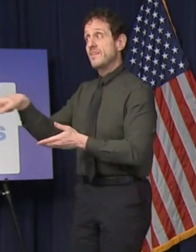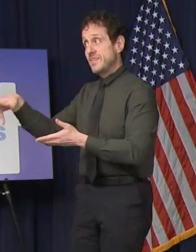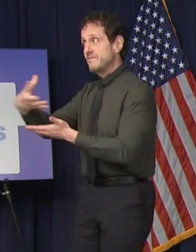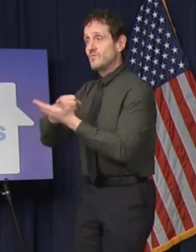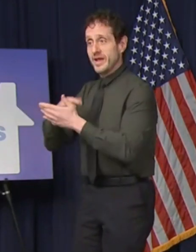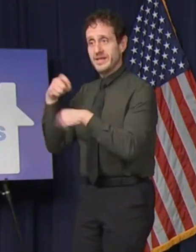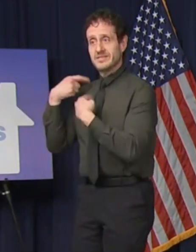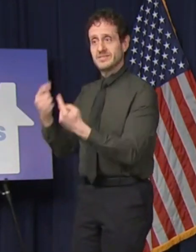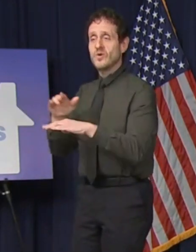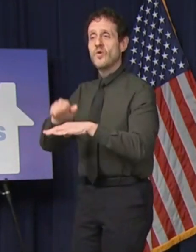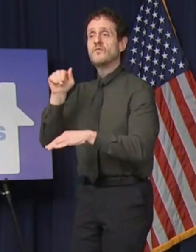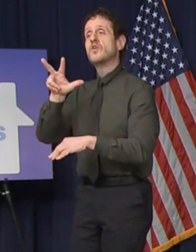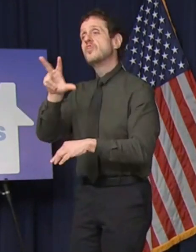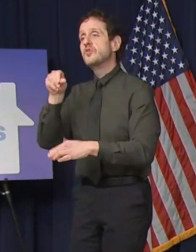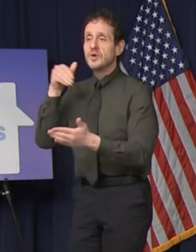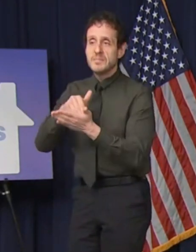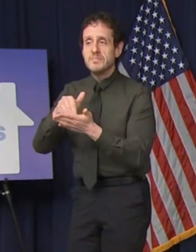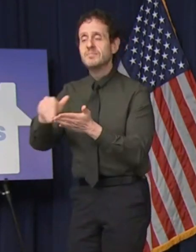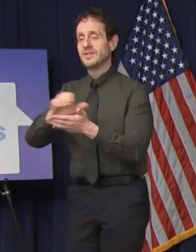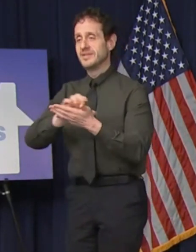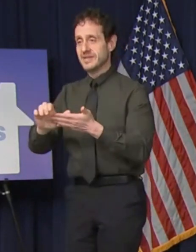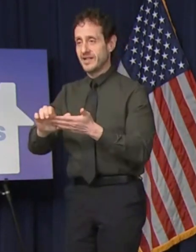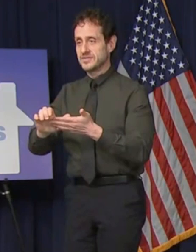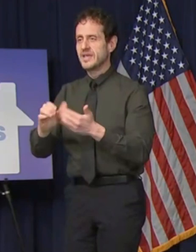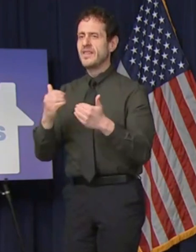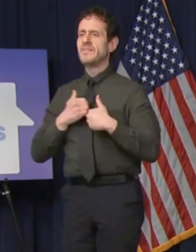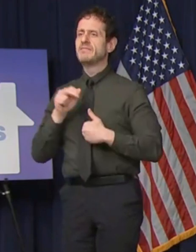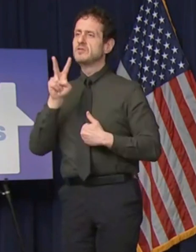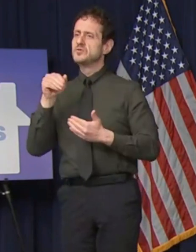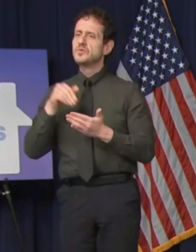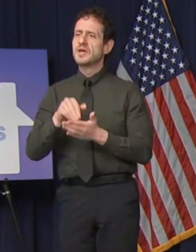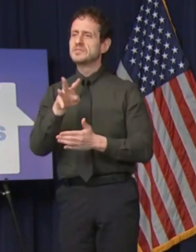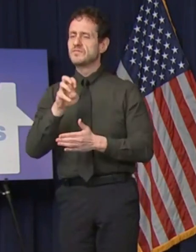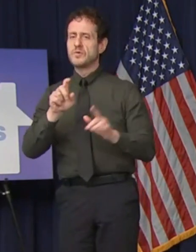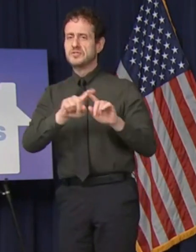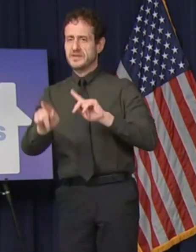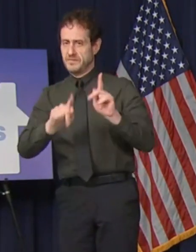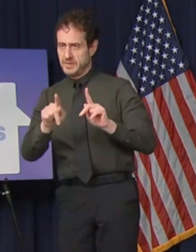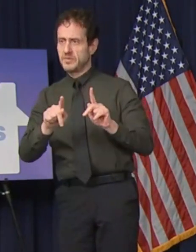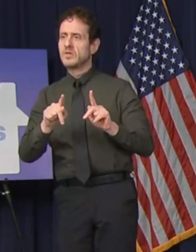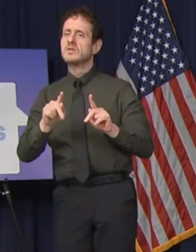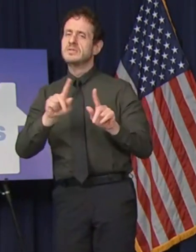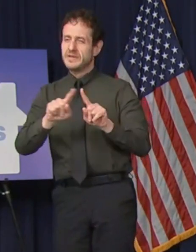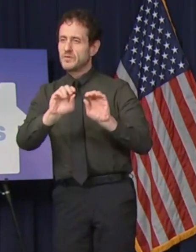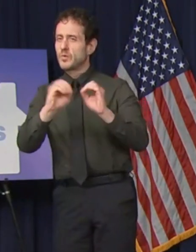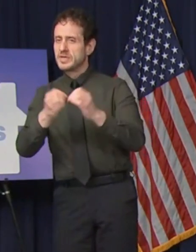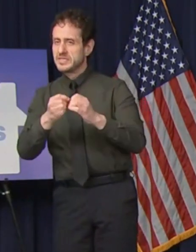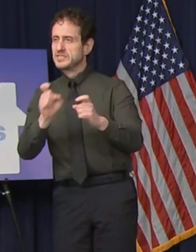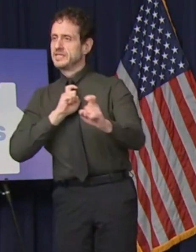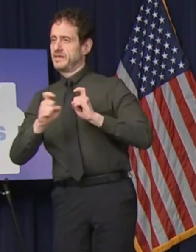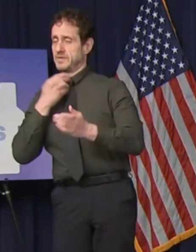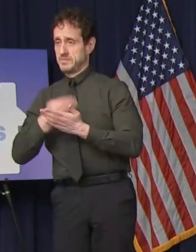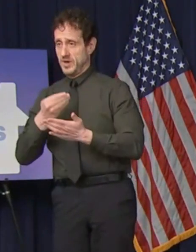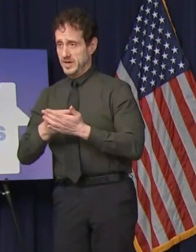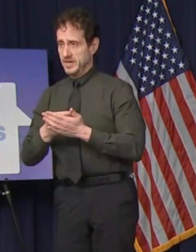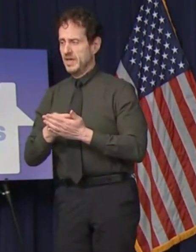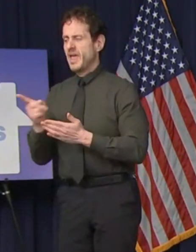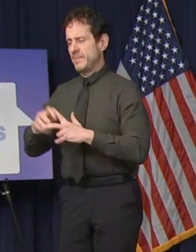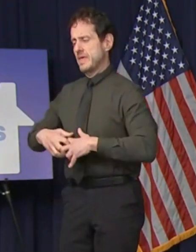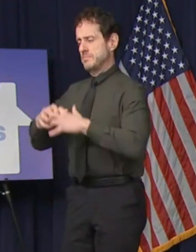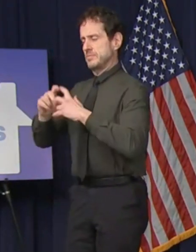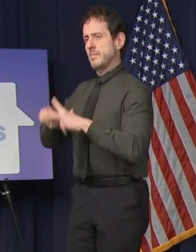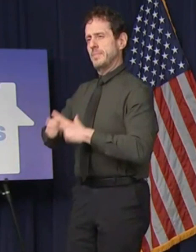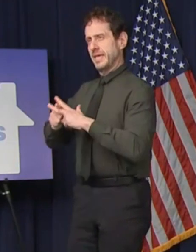million from over 2,400 donors since its March 26th launch. You